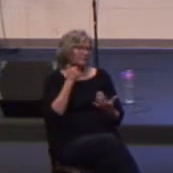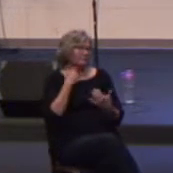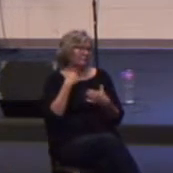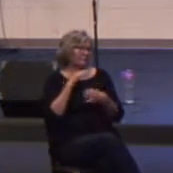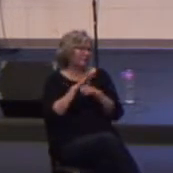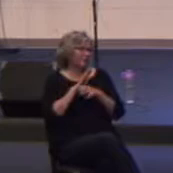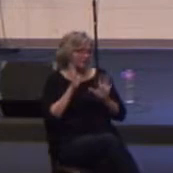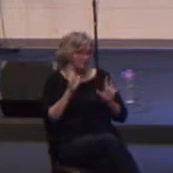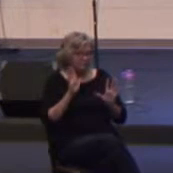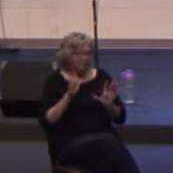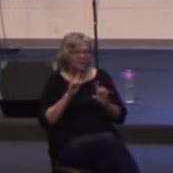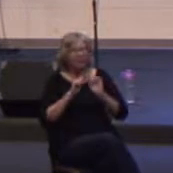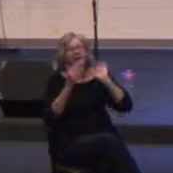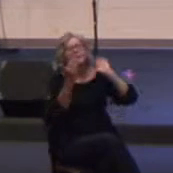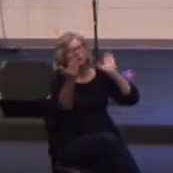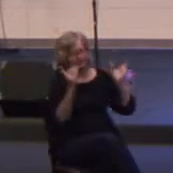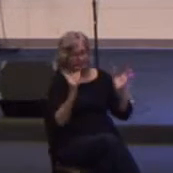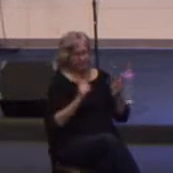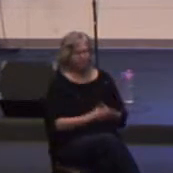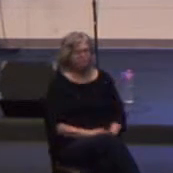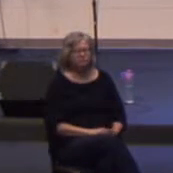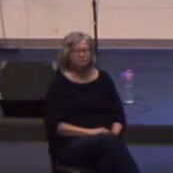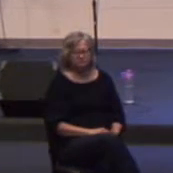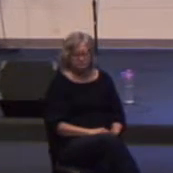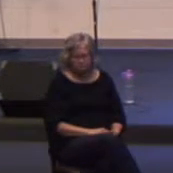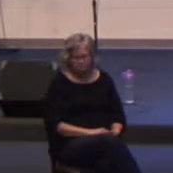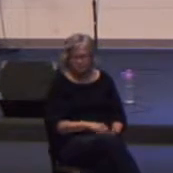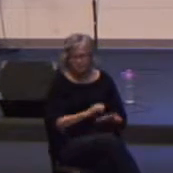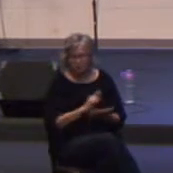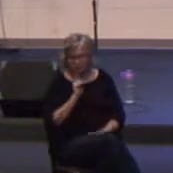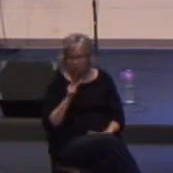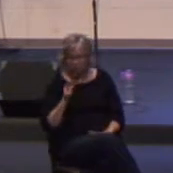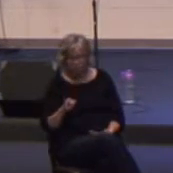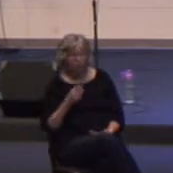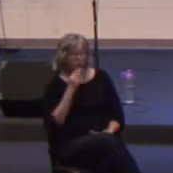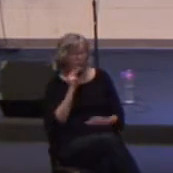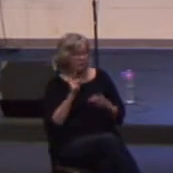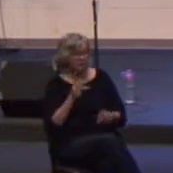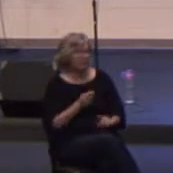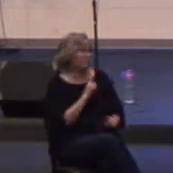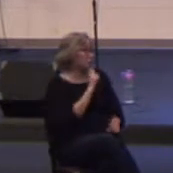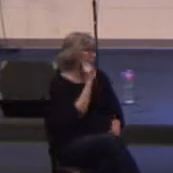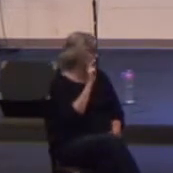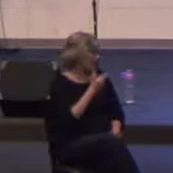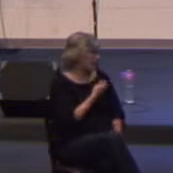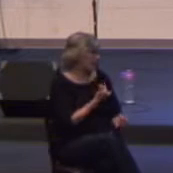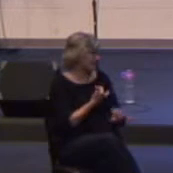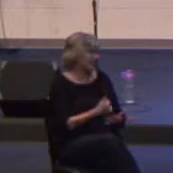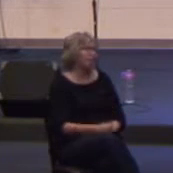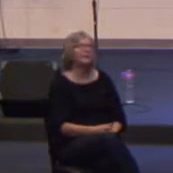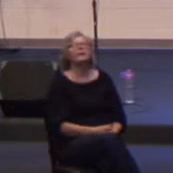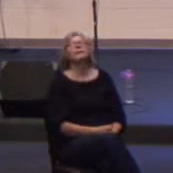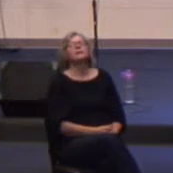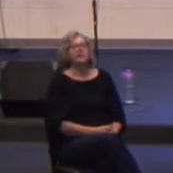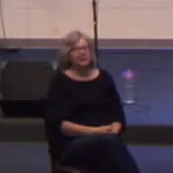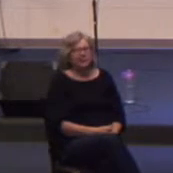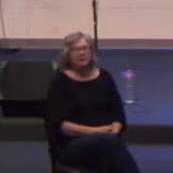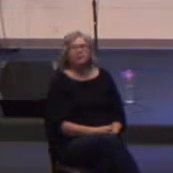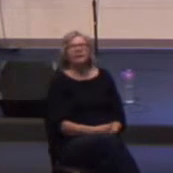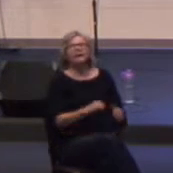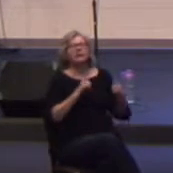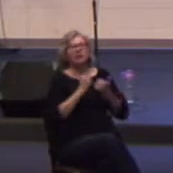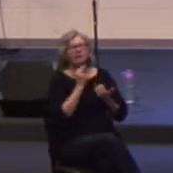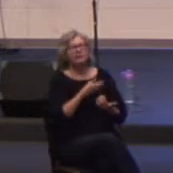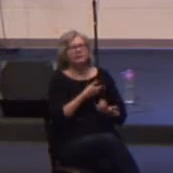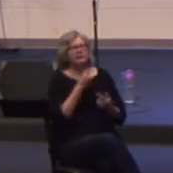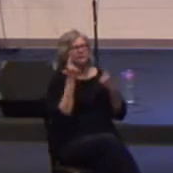I think. Because if that's true for Israel and it's true for us, here's what it challenges us to consider is grumbling is